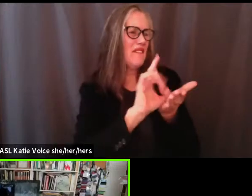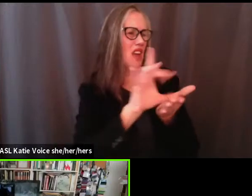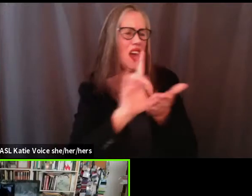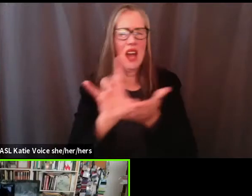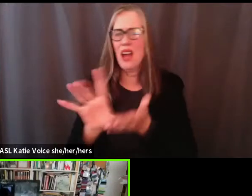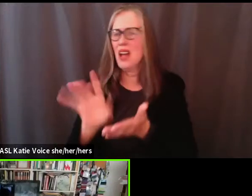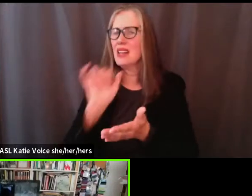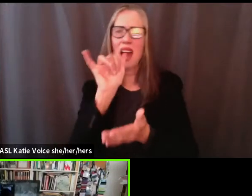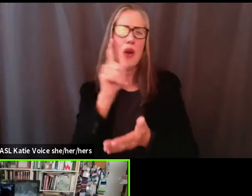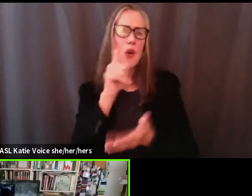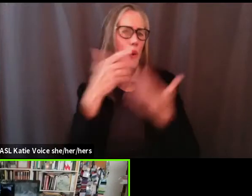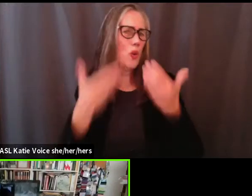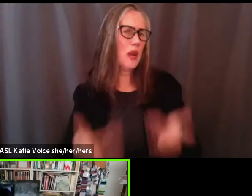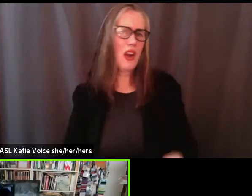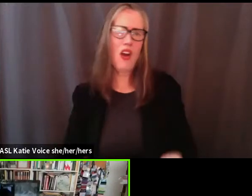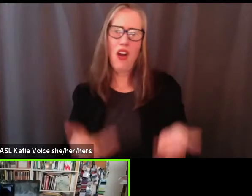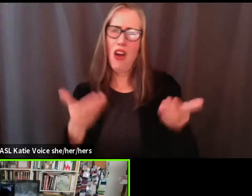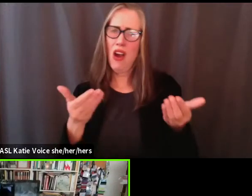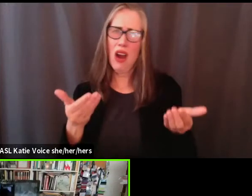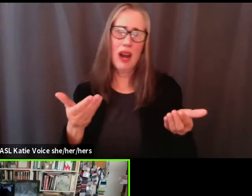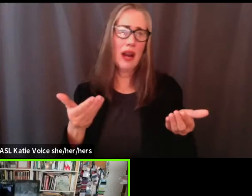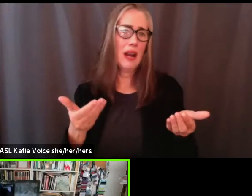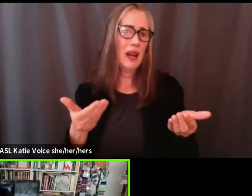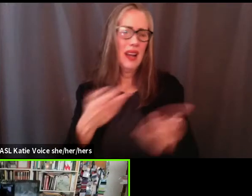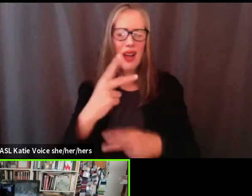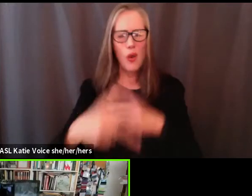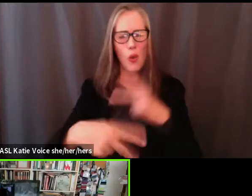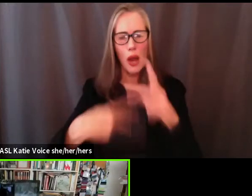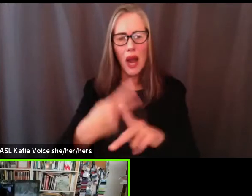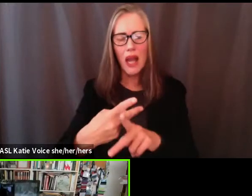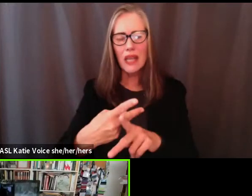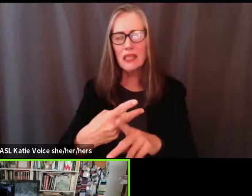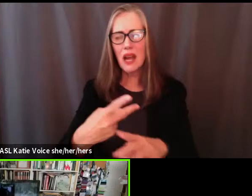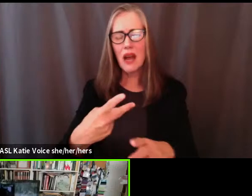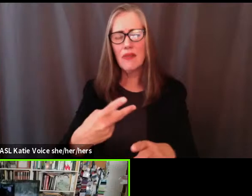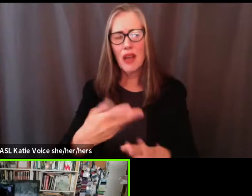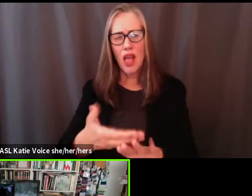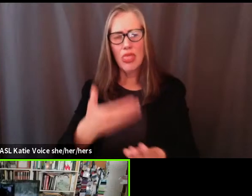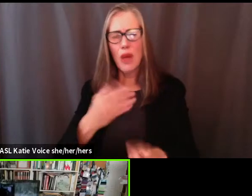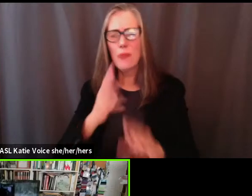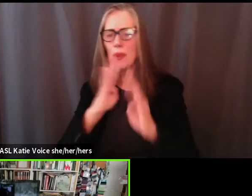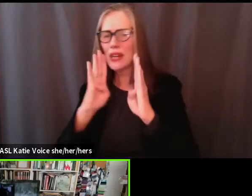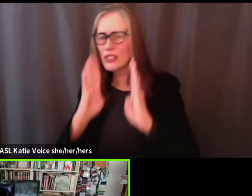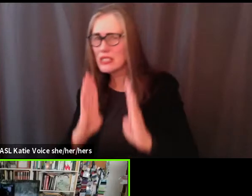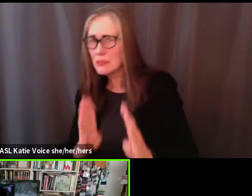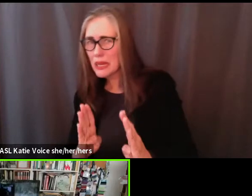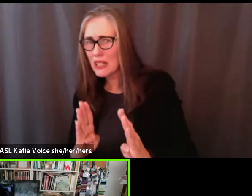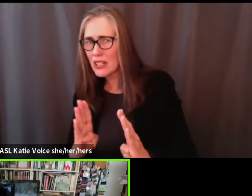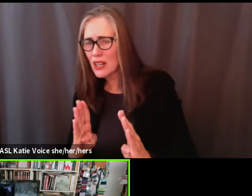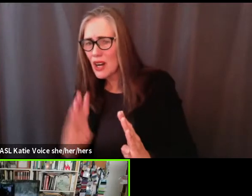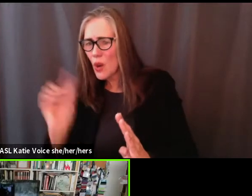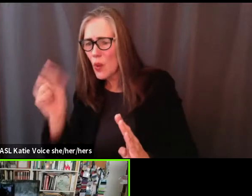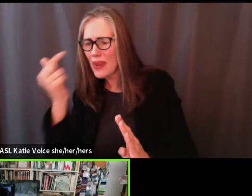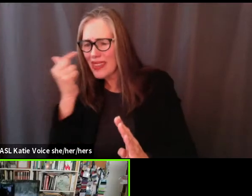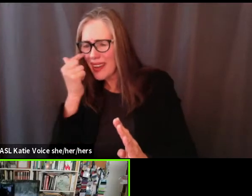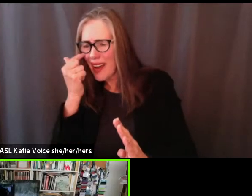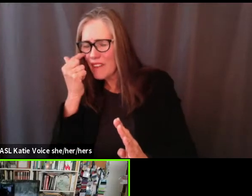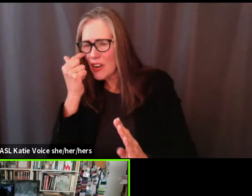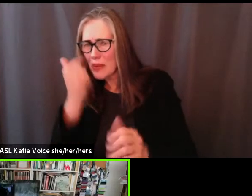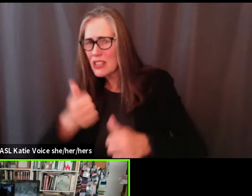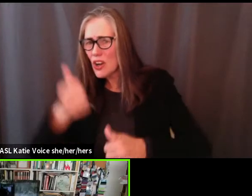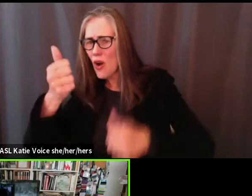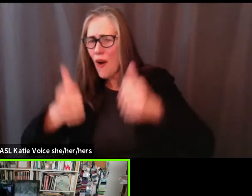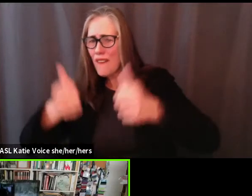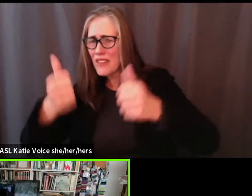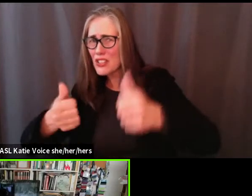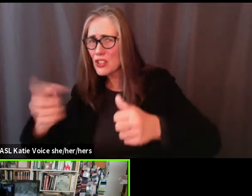that I don't know what the prior speakers, government officials were referring to, but up